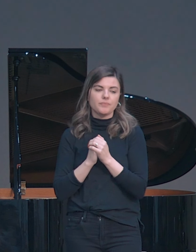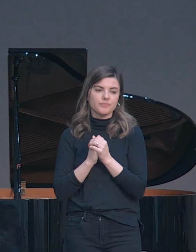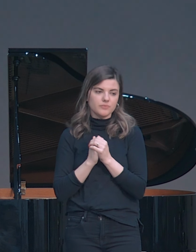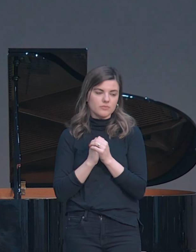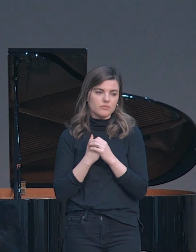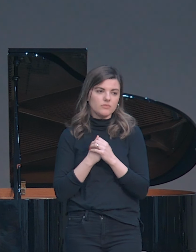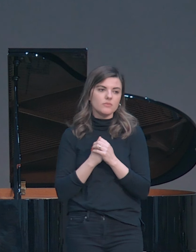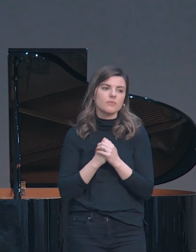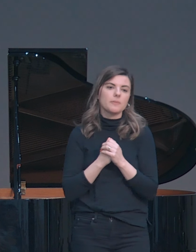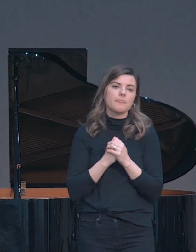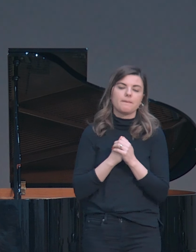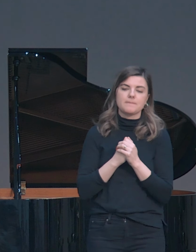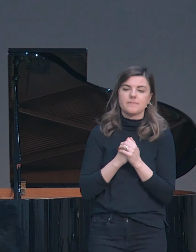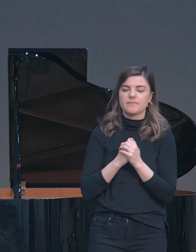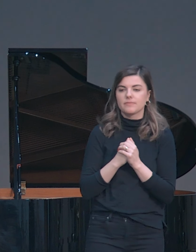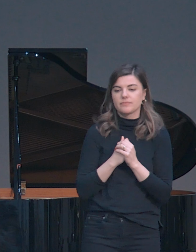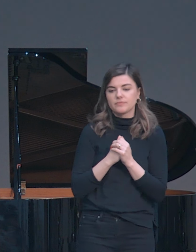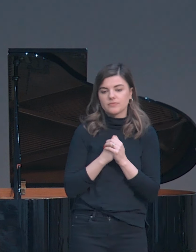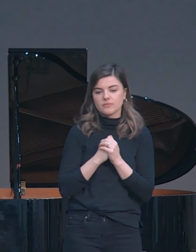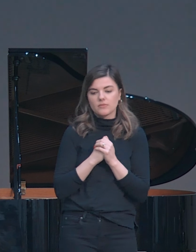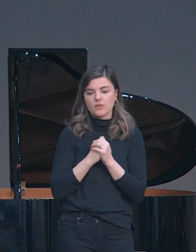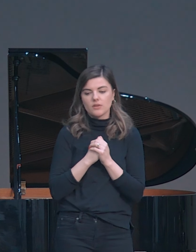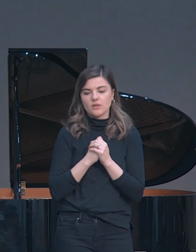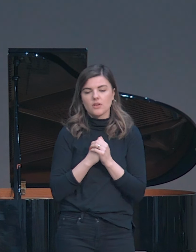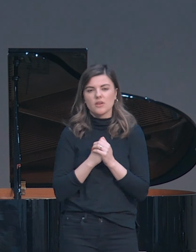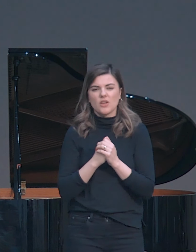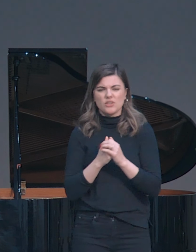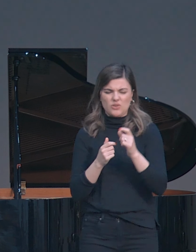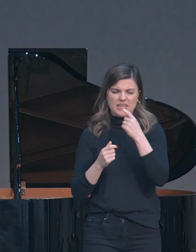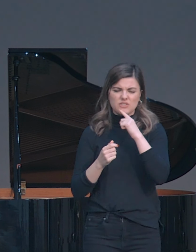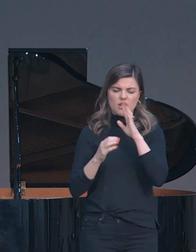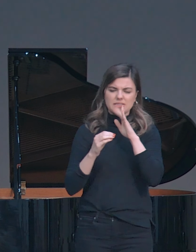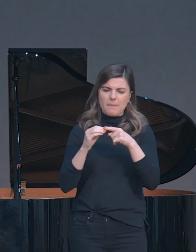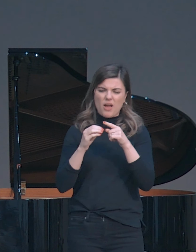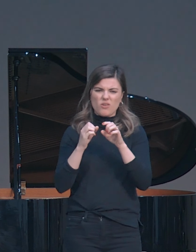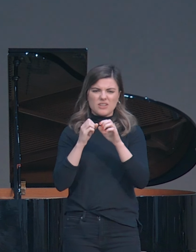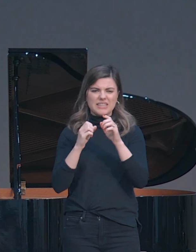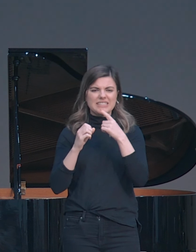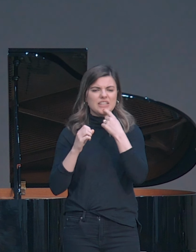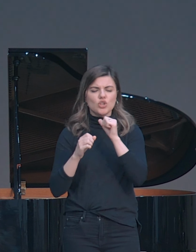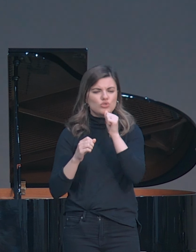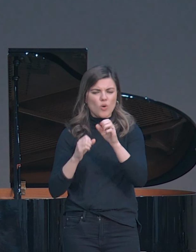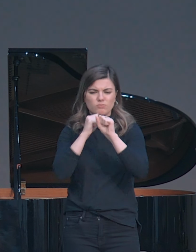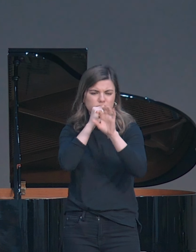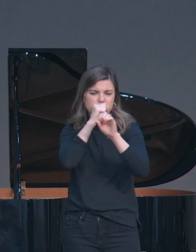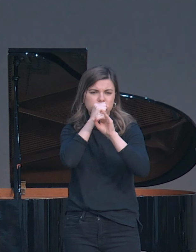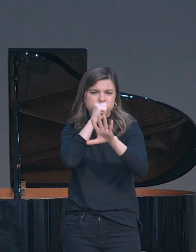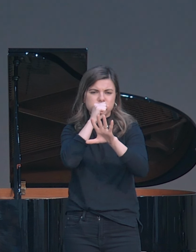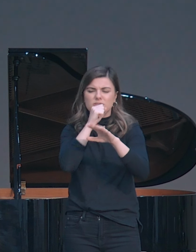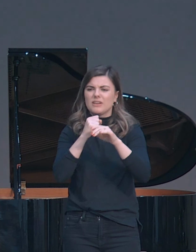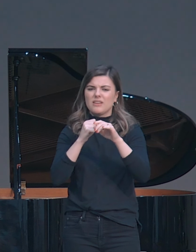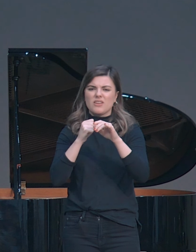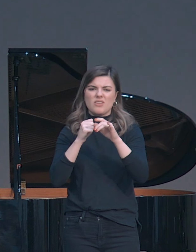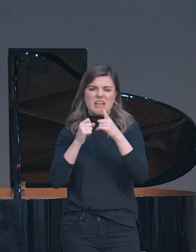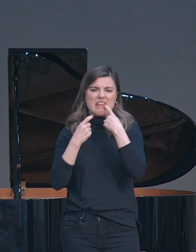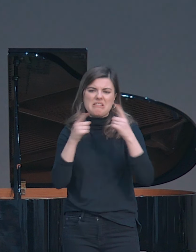been lost to the annals of time. Sound no trumpet before you, as the hypocrites do in the synagogues and in the